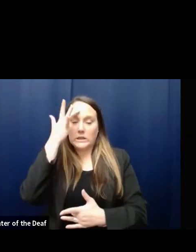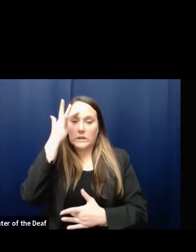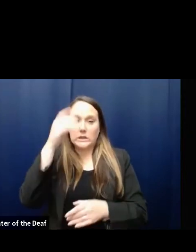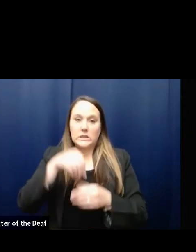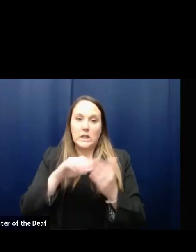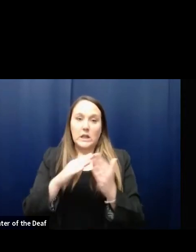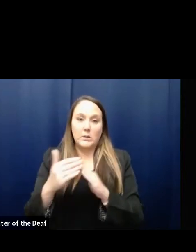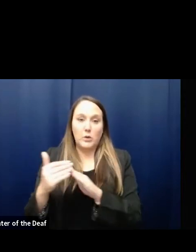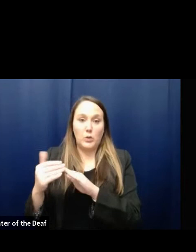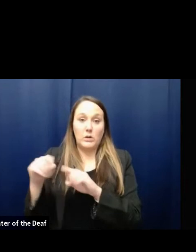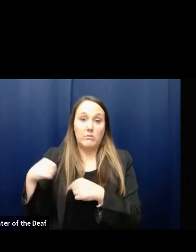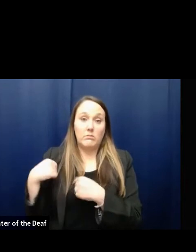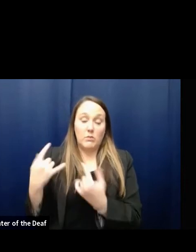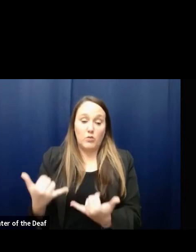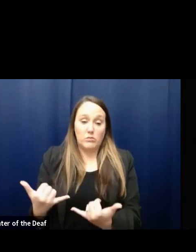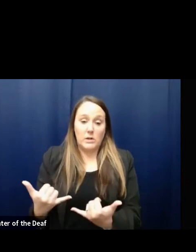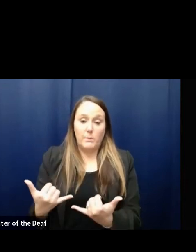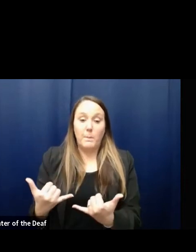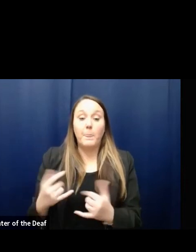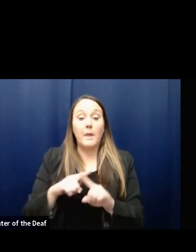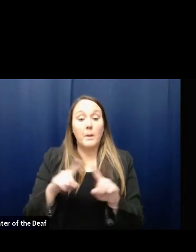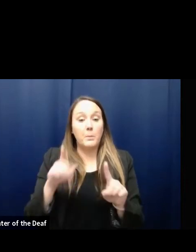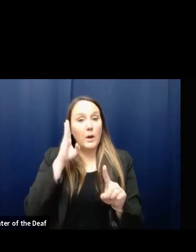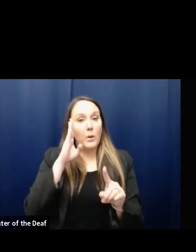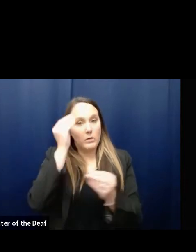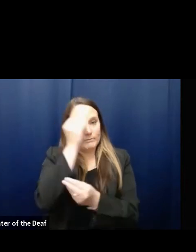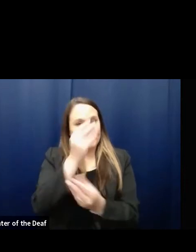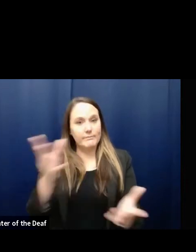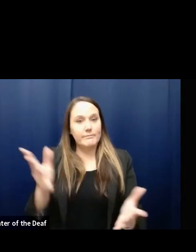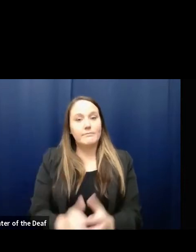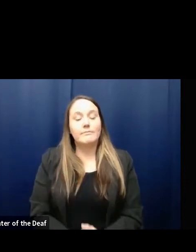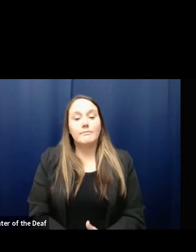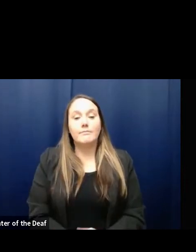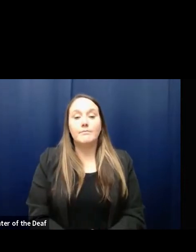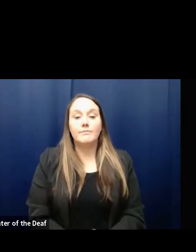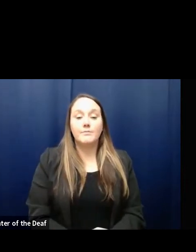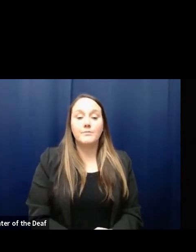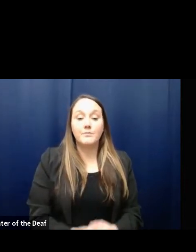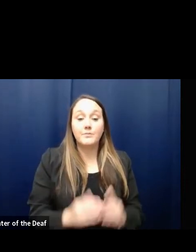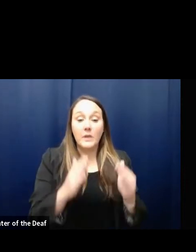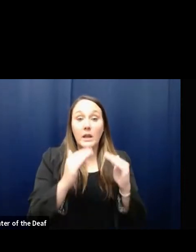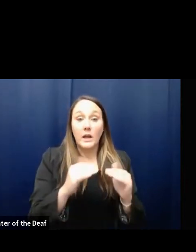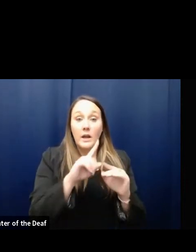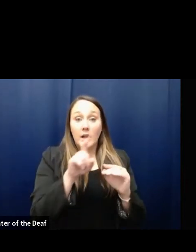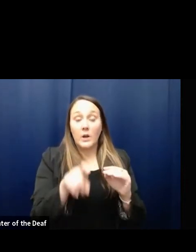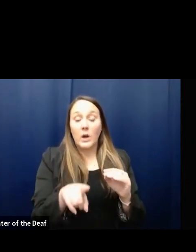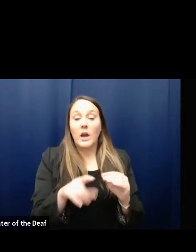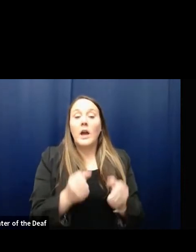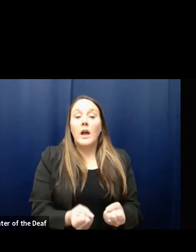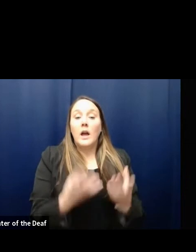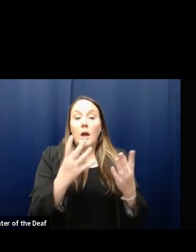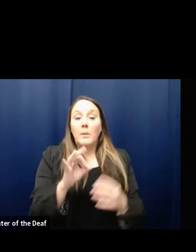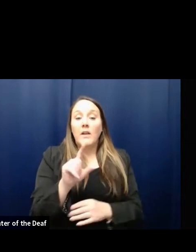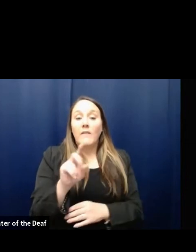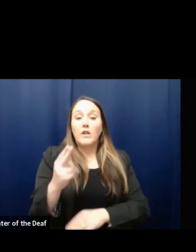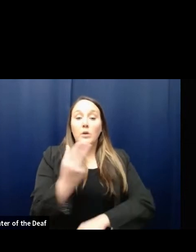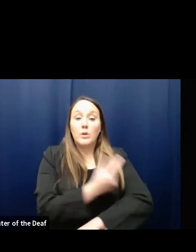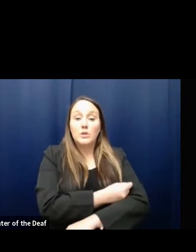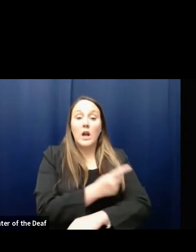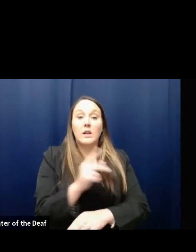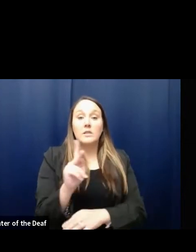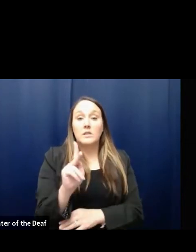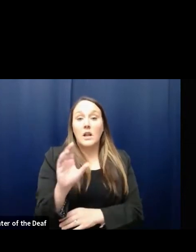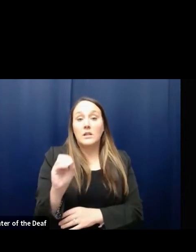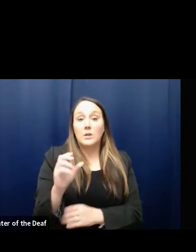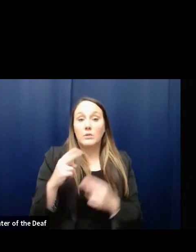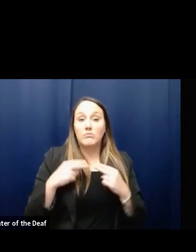at this time, but we'll keep you posted on that. Malik's next question is, how many flu shots has the Knox County Health